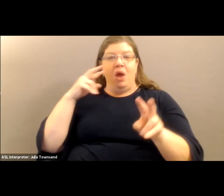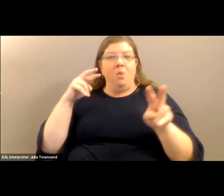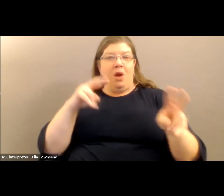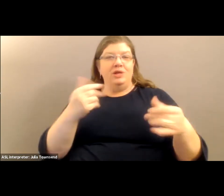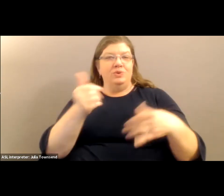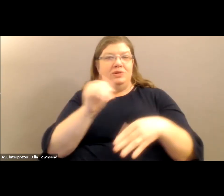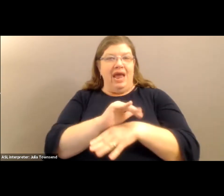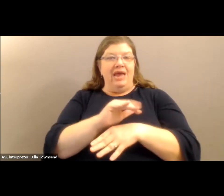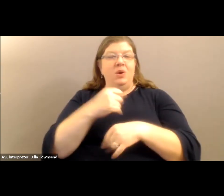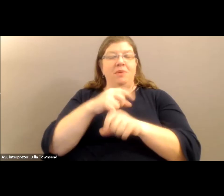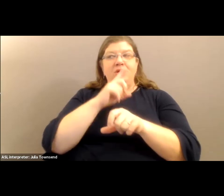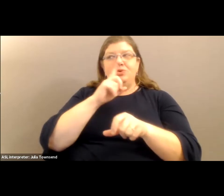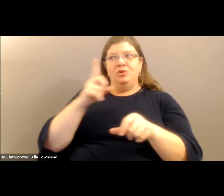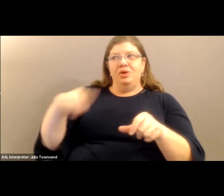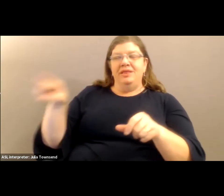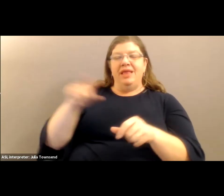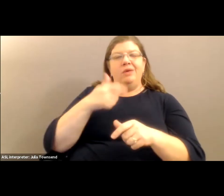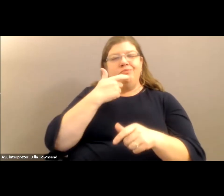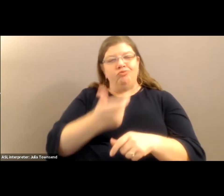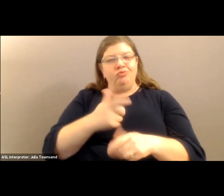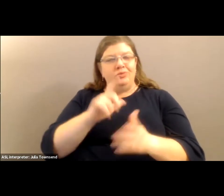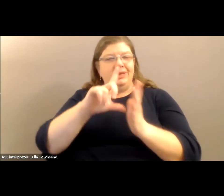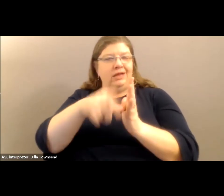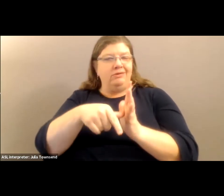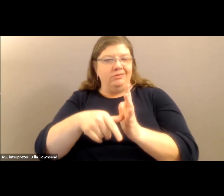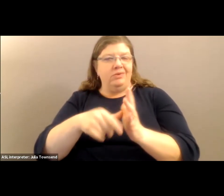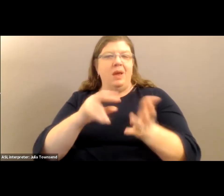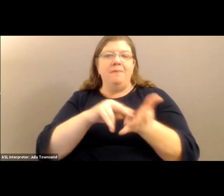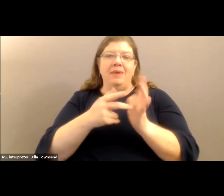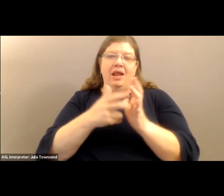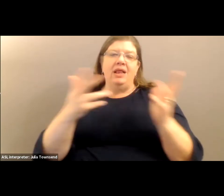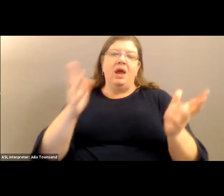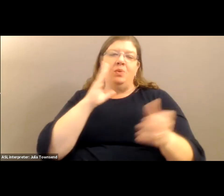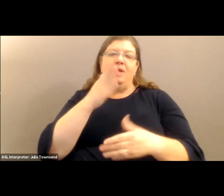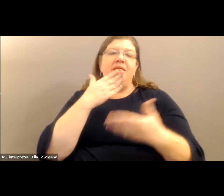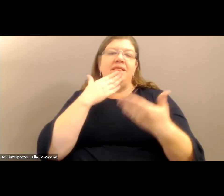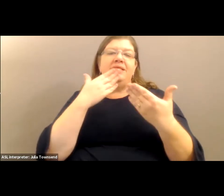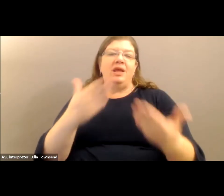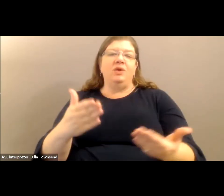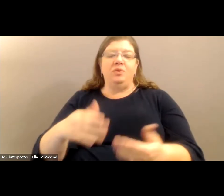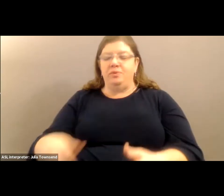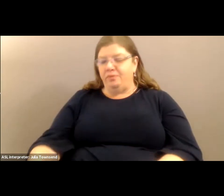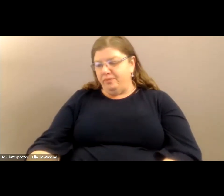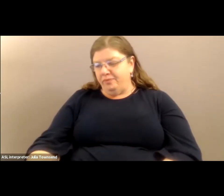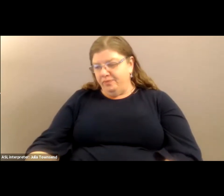they do watch it. So it will mean a lot. Thank you.